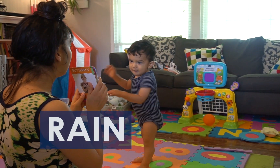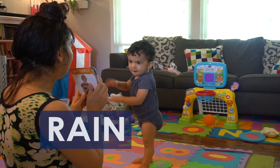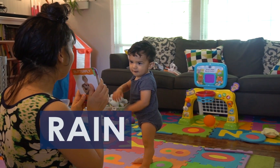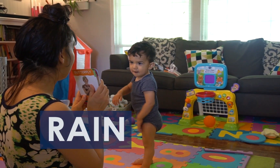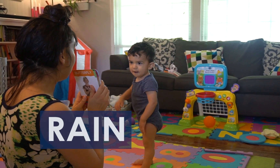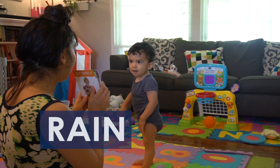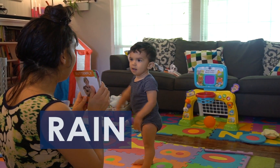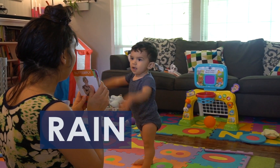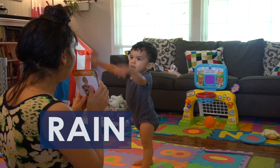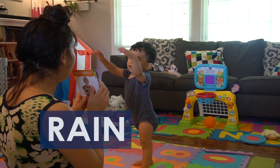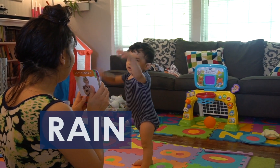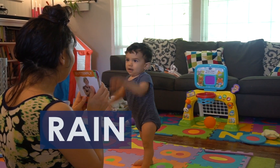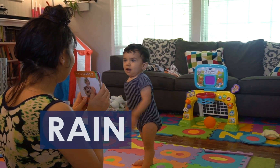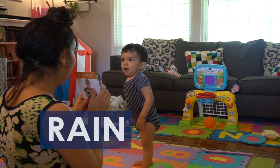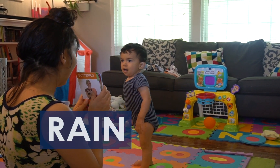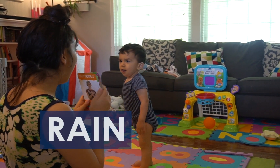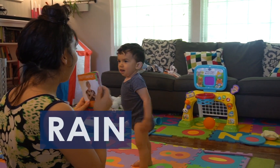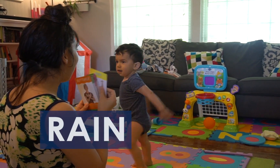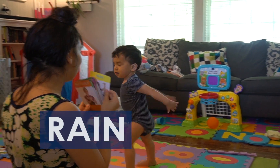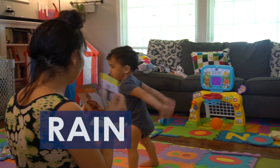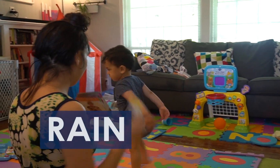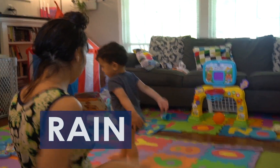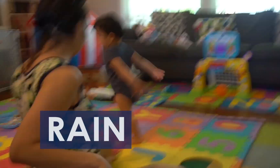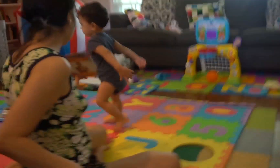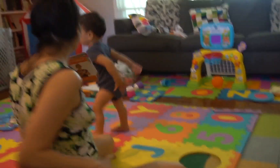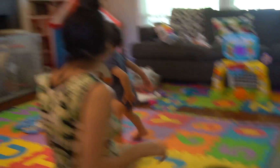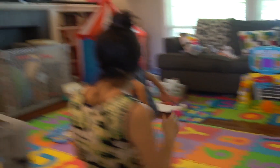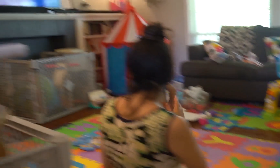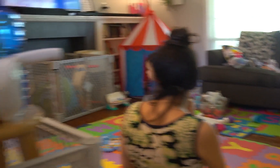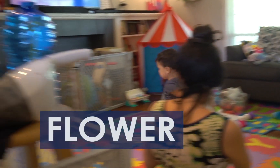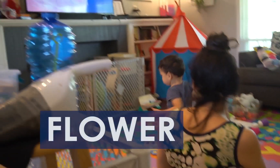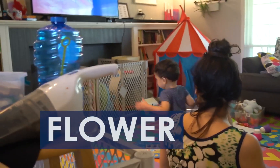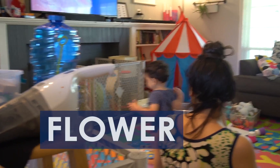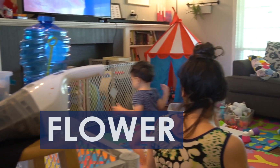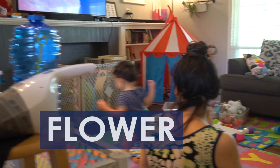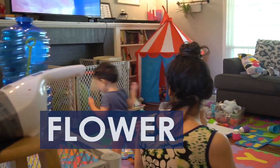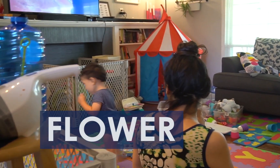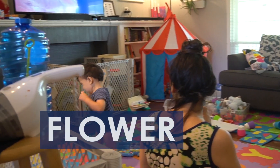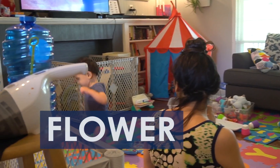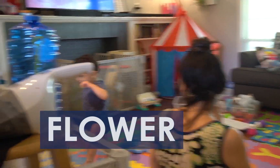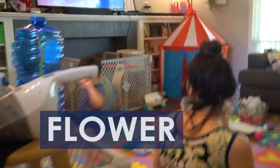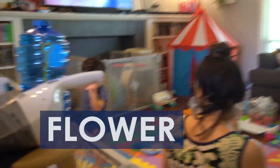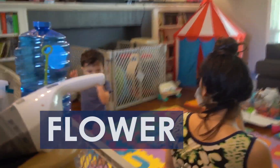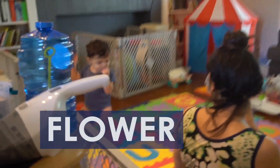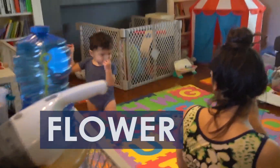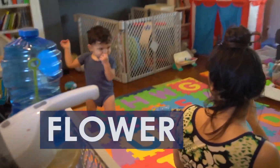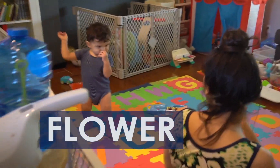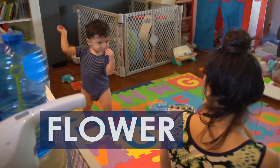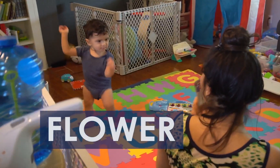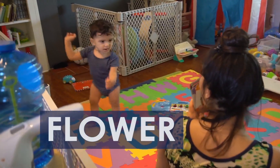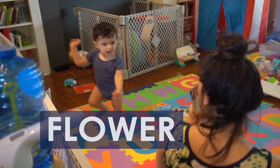was raining the other day? Yes. Very good. Flower. Yeah. What's the sign for flower?